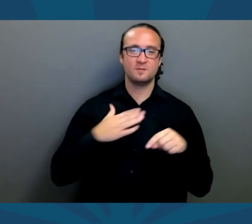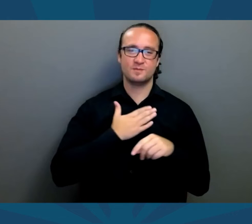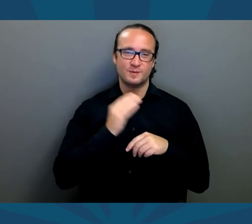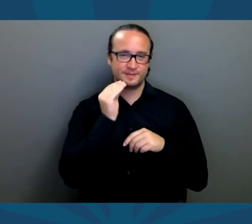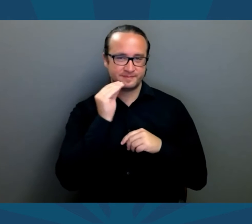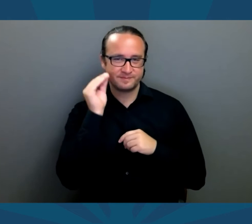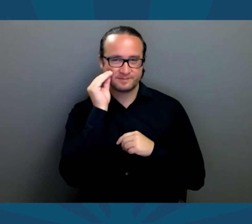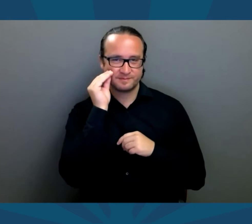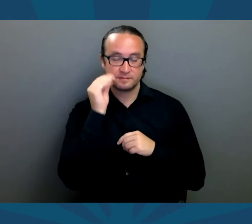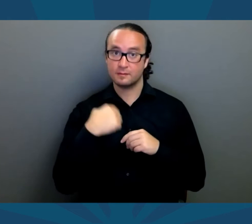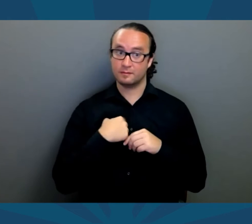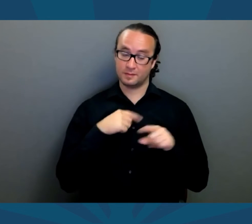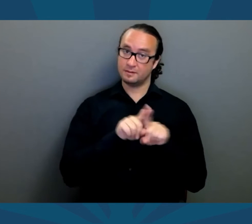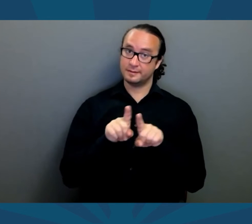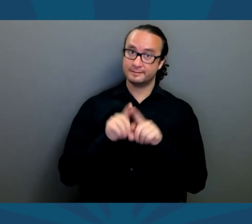This is my home.